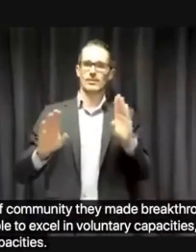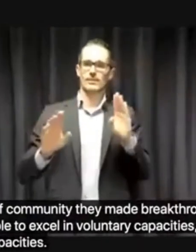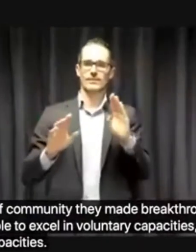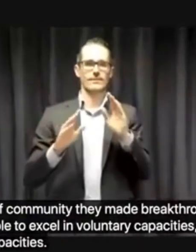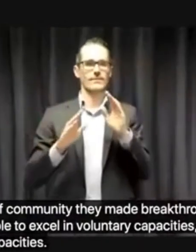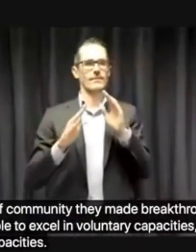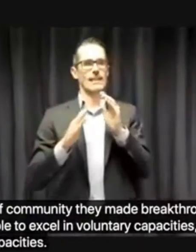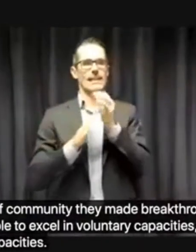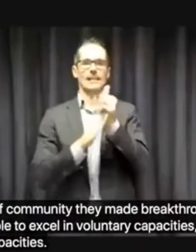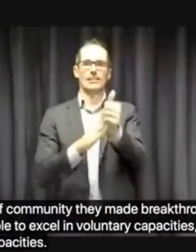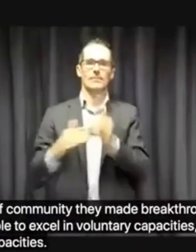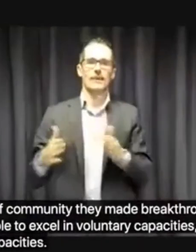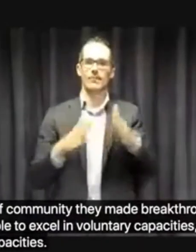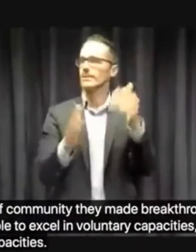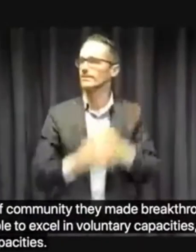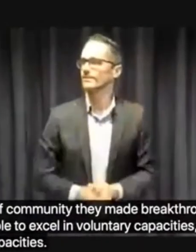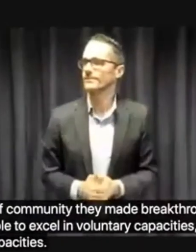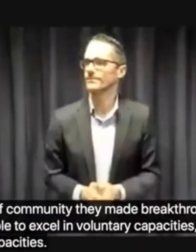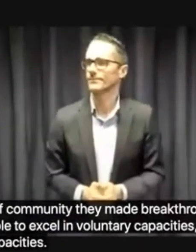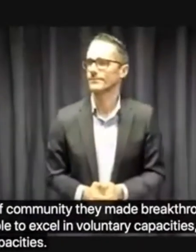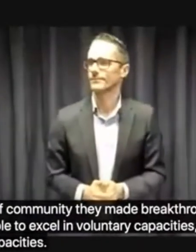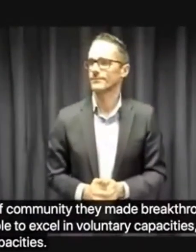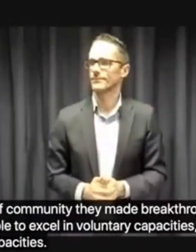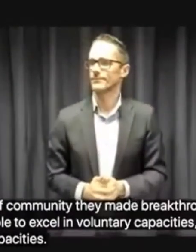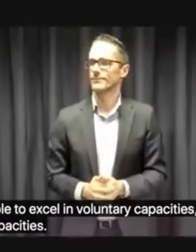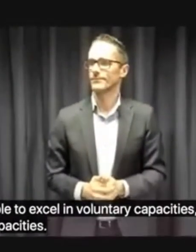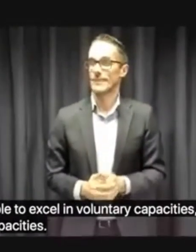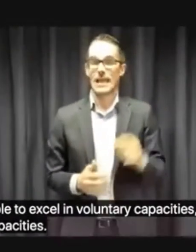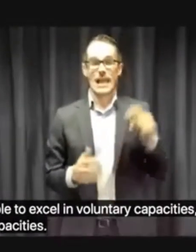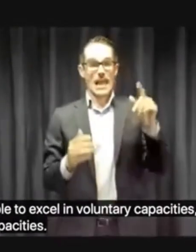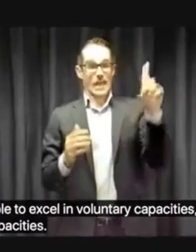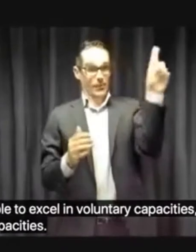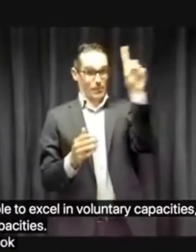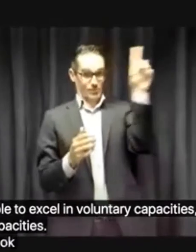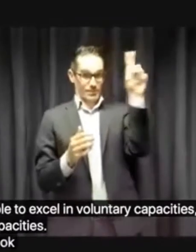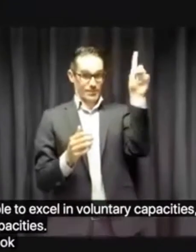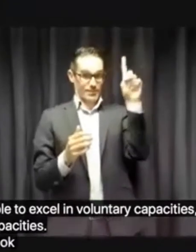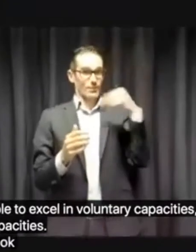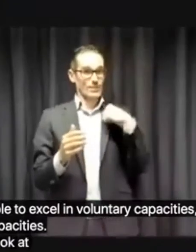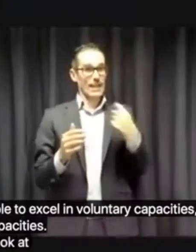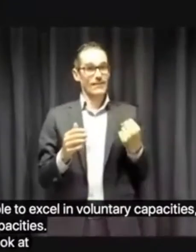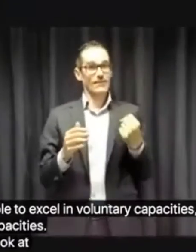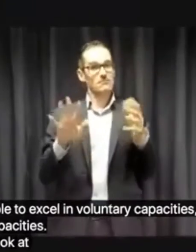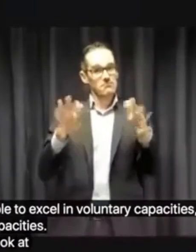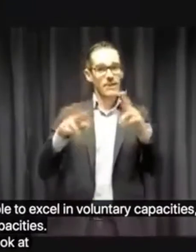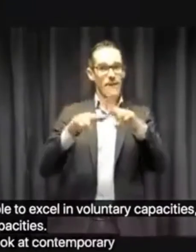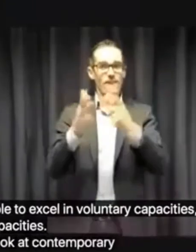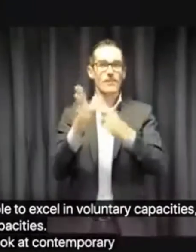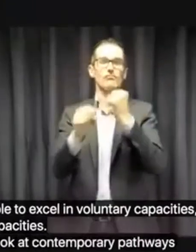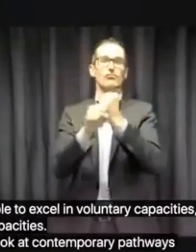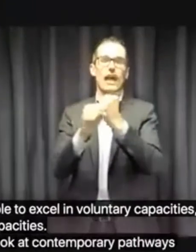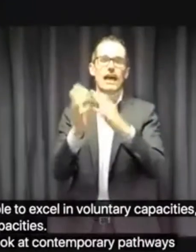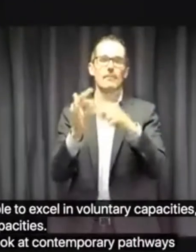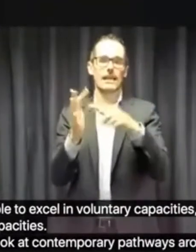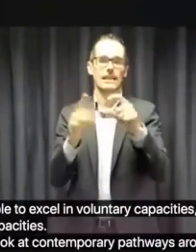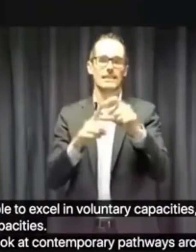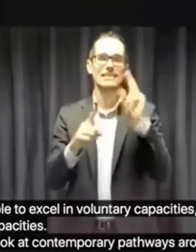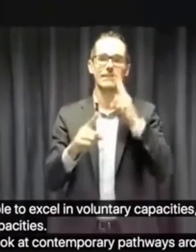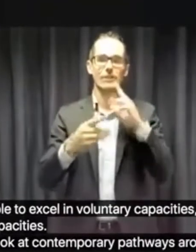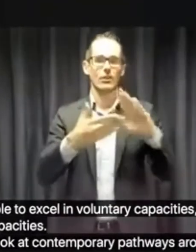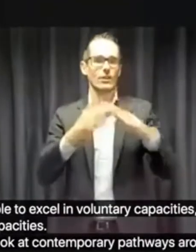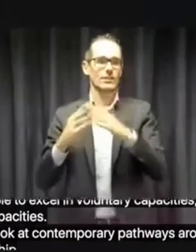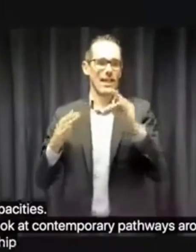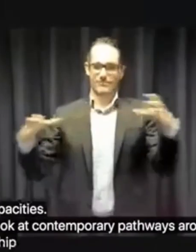So we look at contemporary pathways around leadership. At the moment, we have a